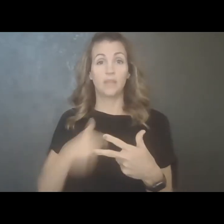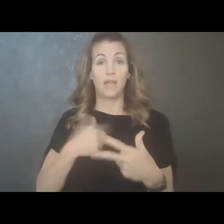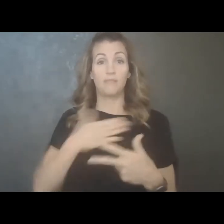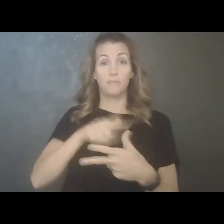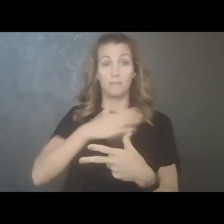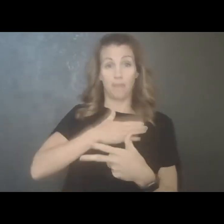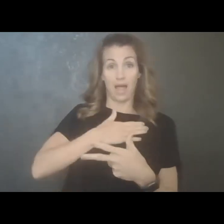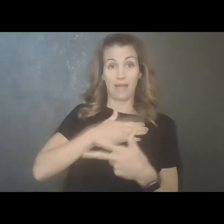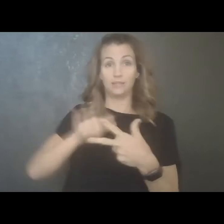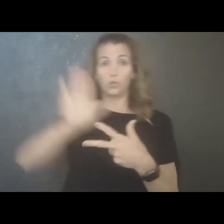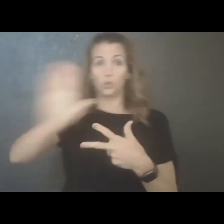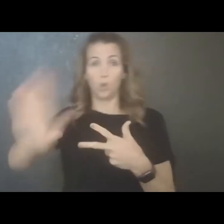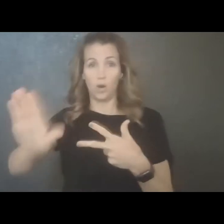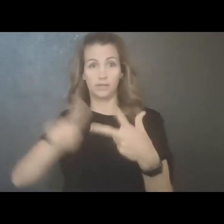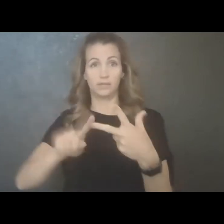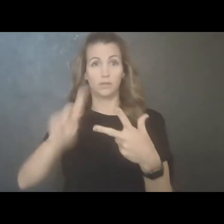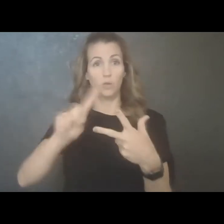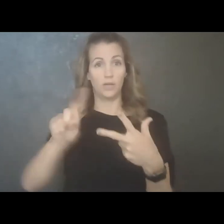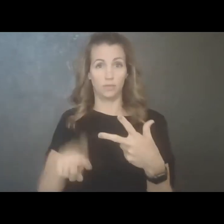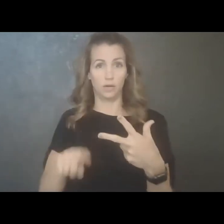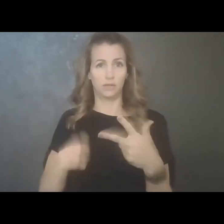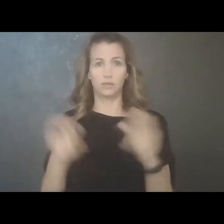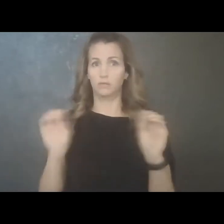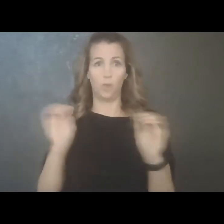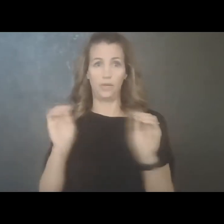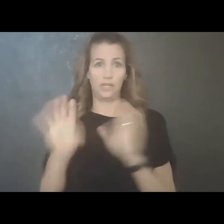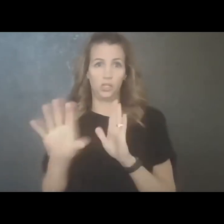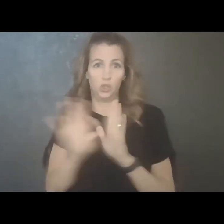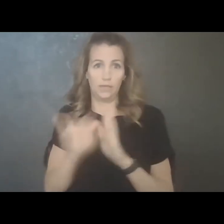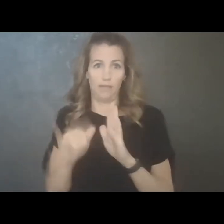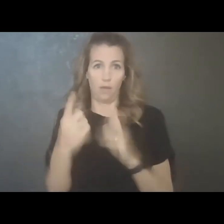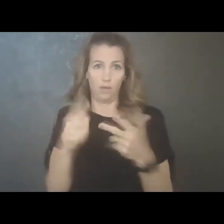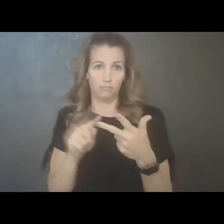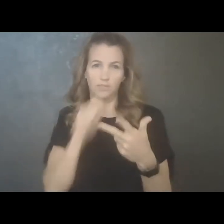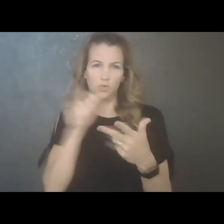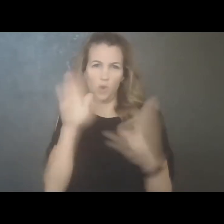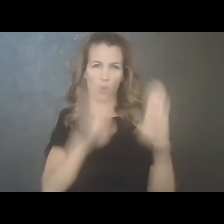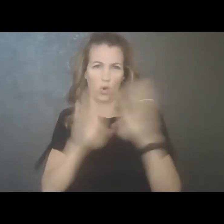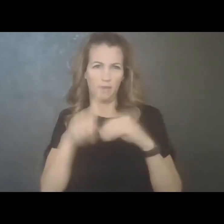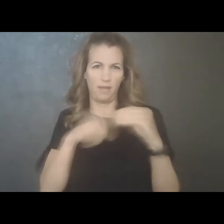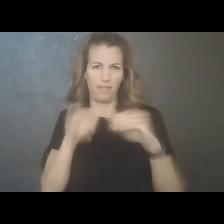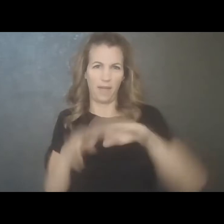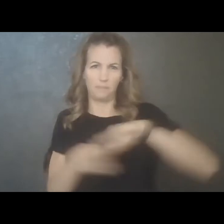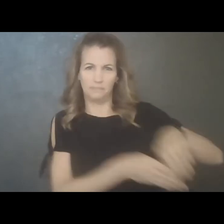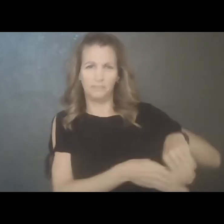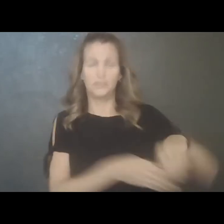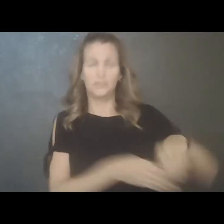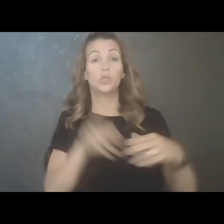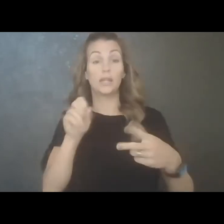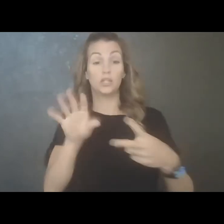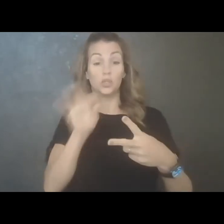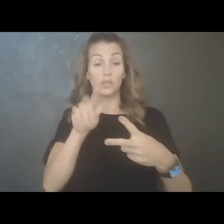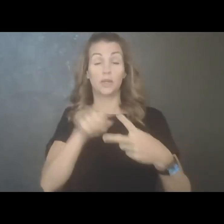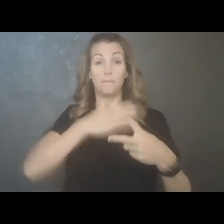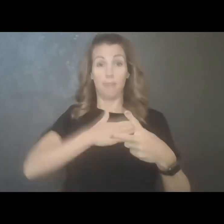have yours, and this one with the question mark that nobody ever chooses this one. No. So don't worry about that. So you could either choose mine, yours, or